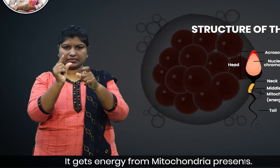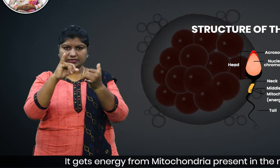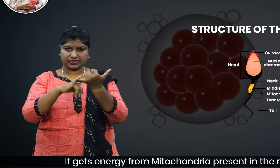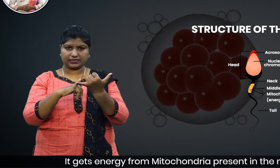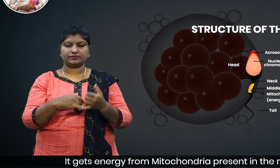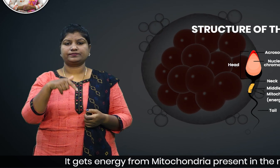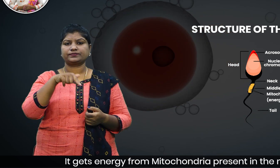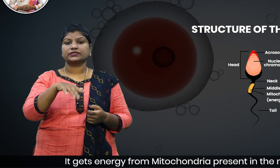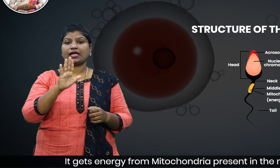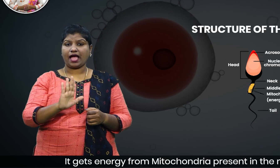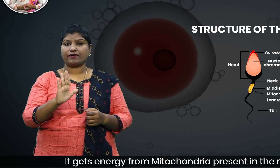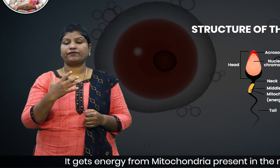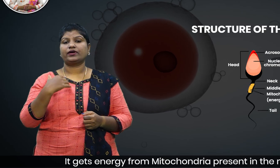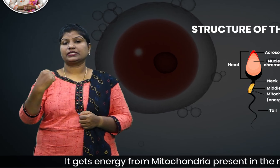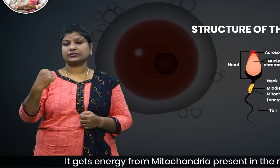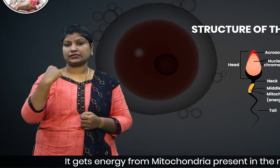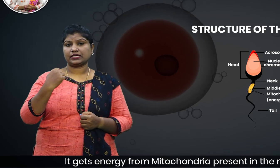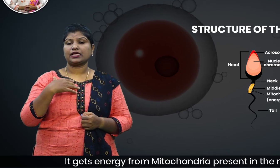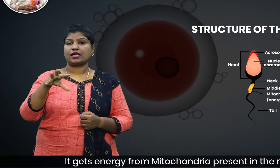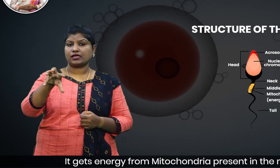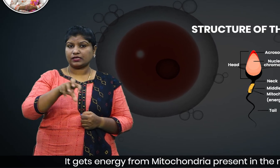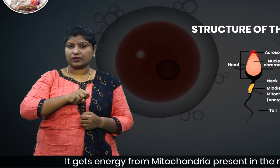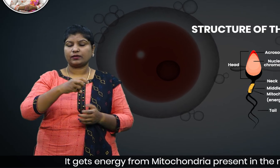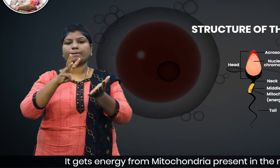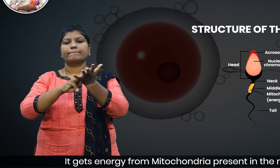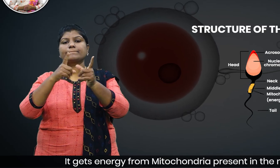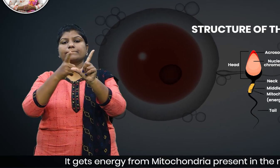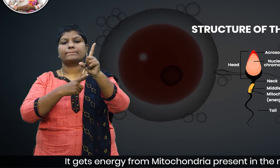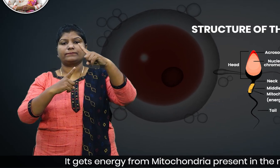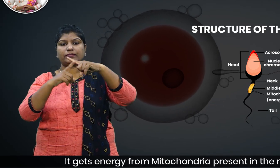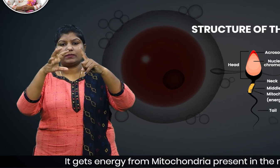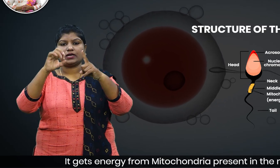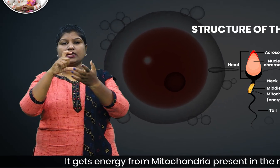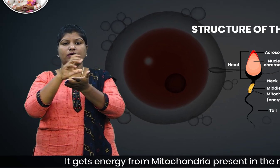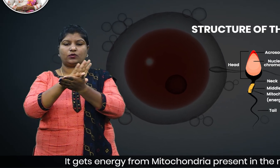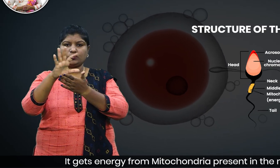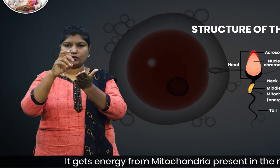It gets energy from mitochondria